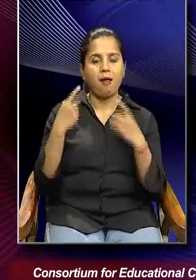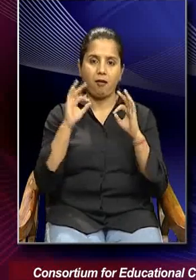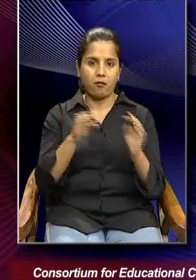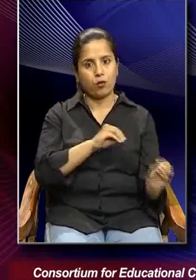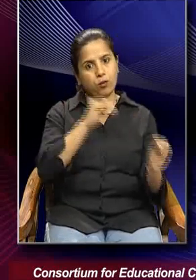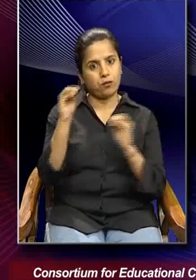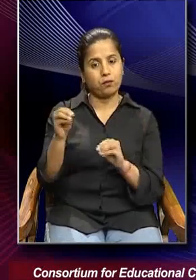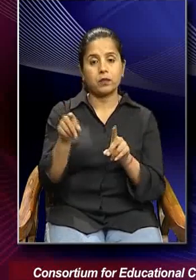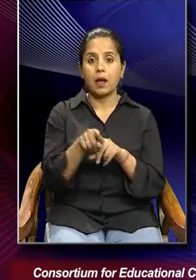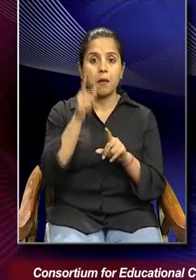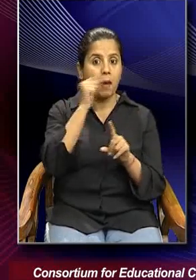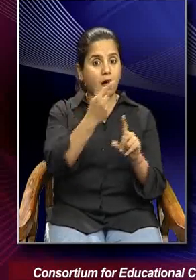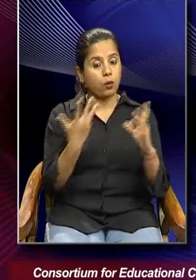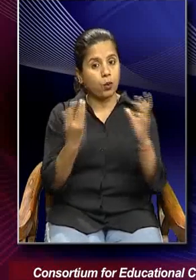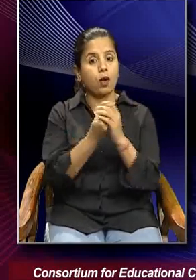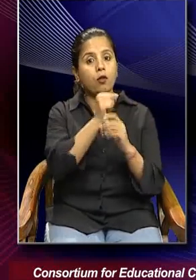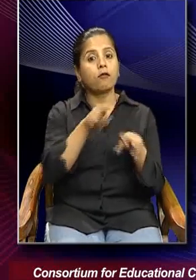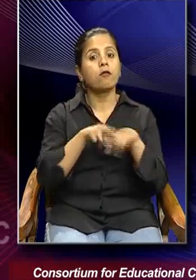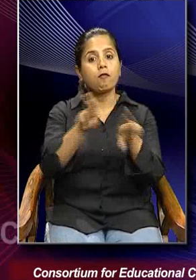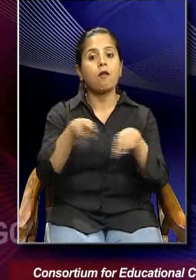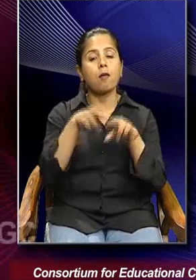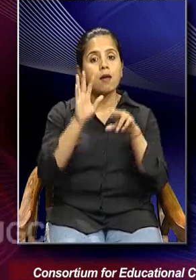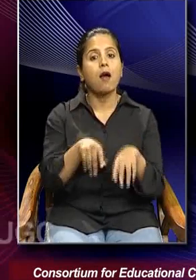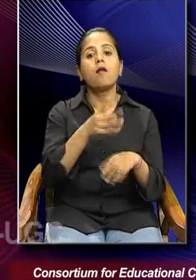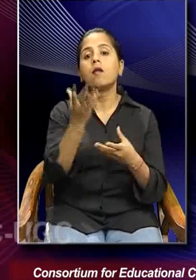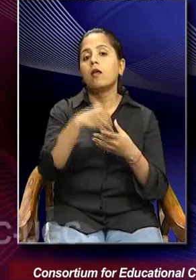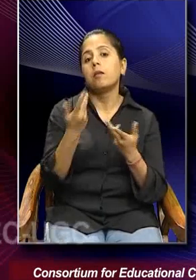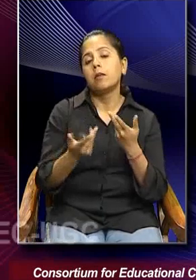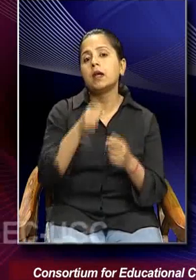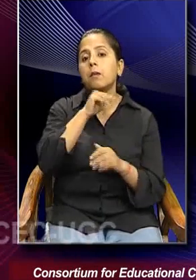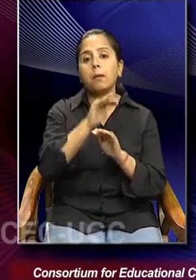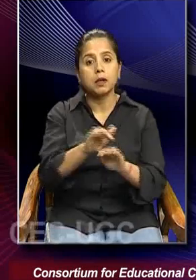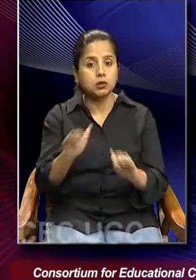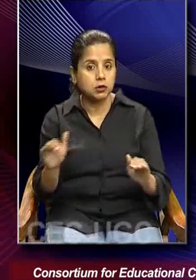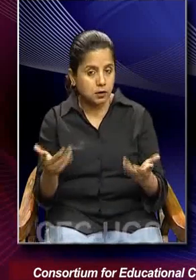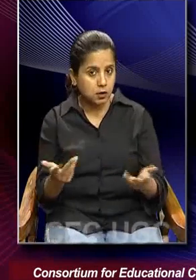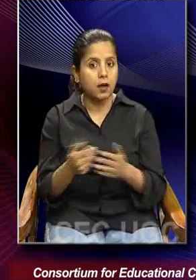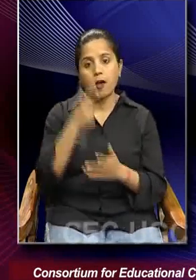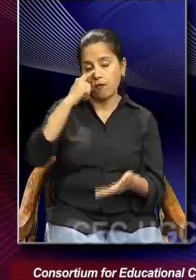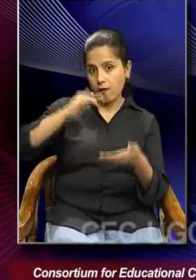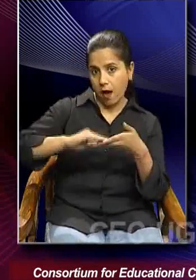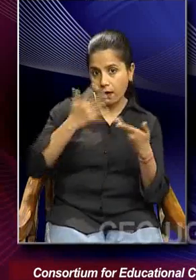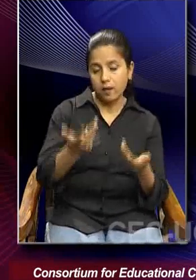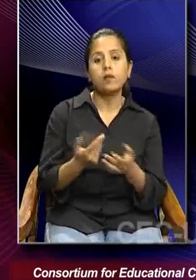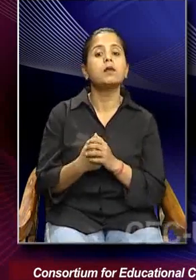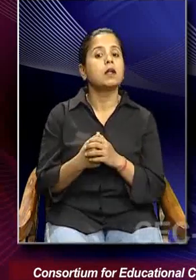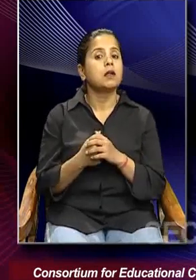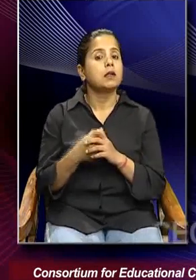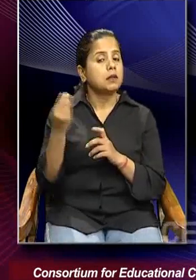this male, you also have their families, which include young children, wife,